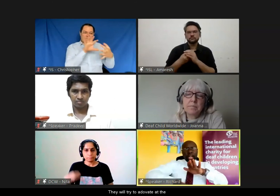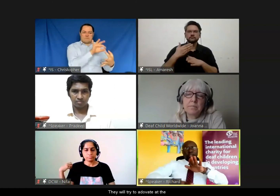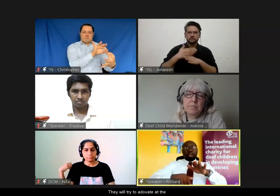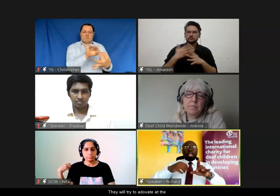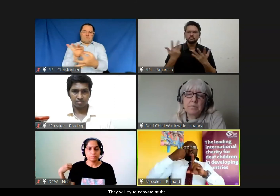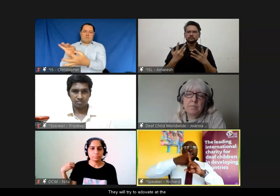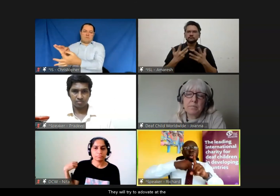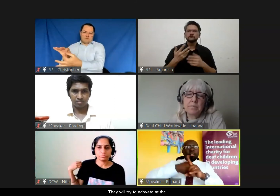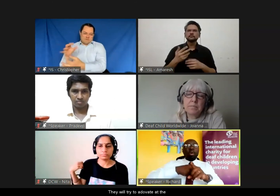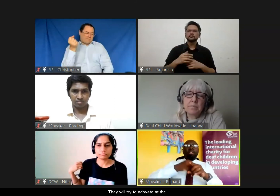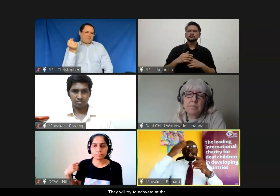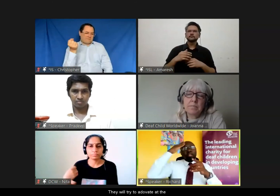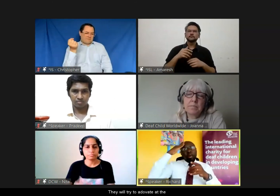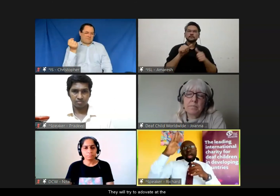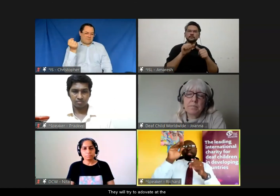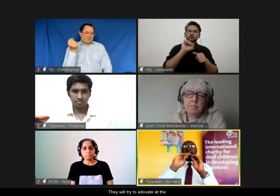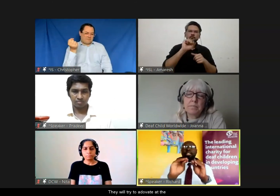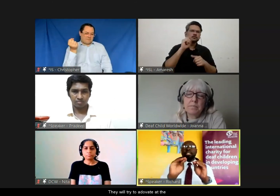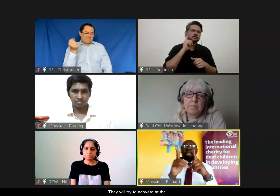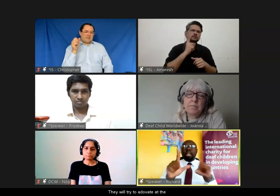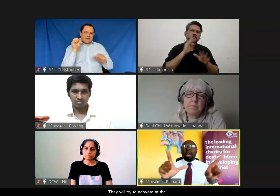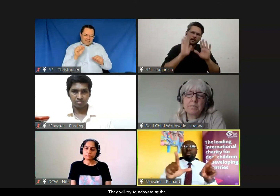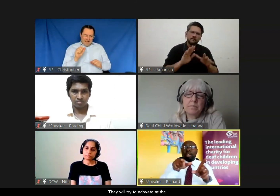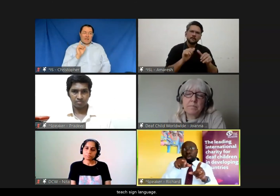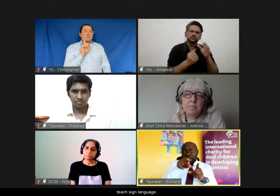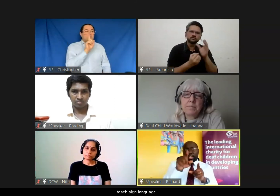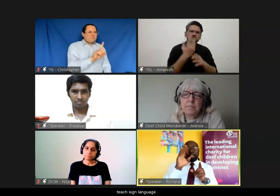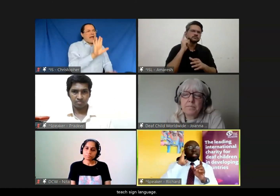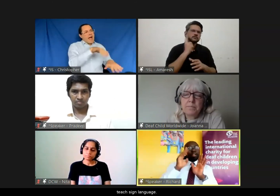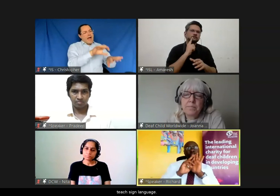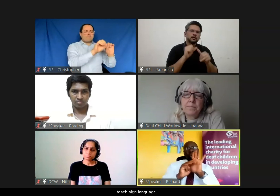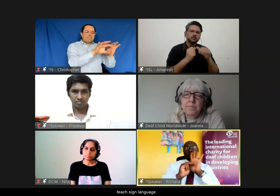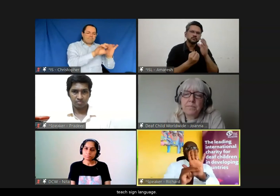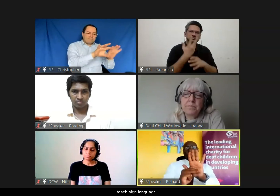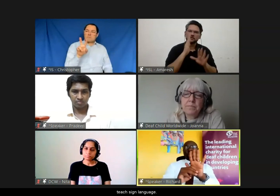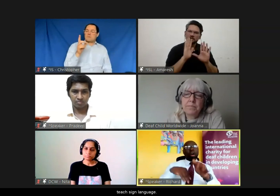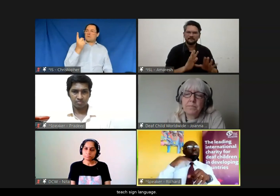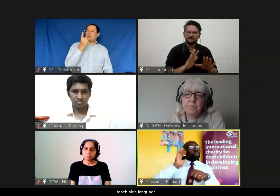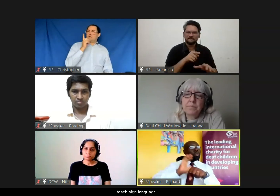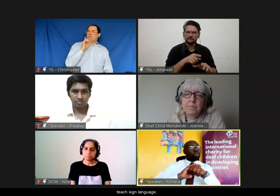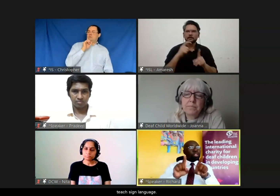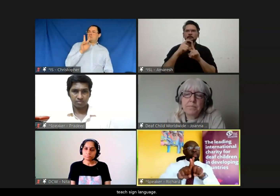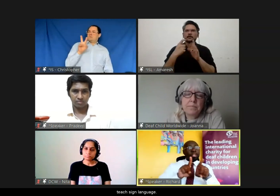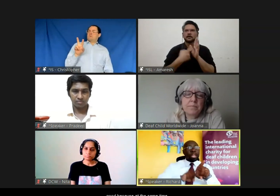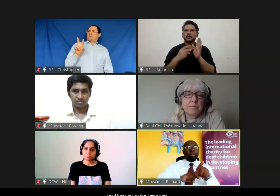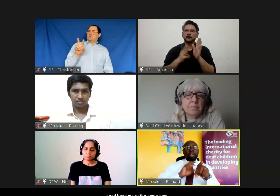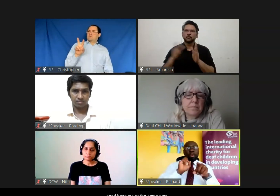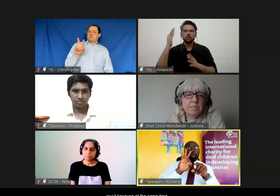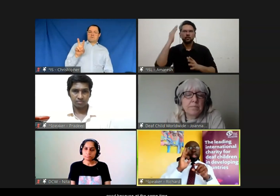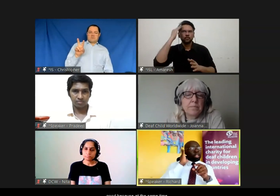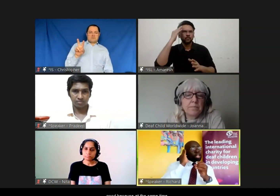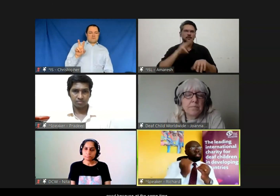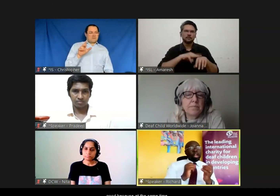And they will try to advocate at the local level, do awareness, teach sign language. And these role models are very